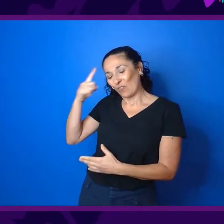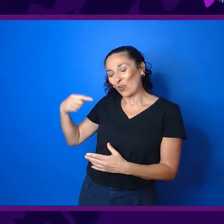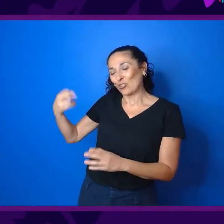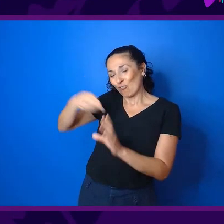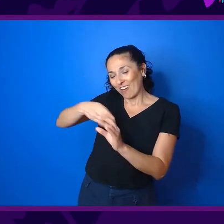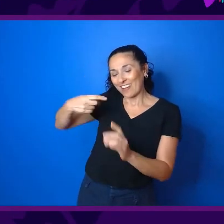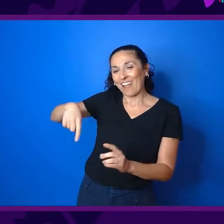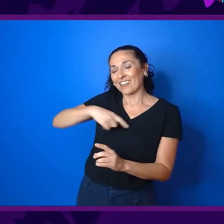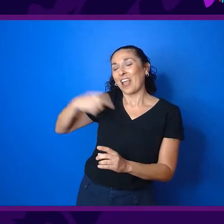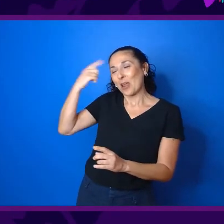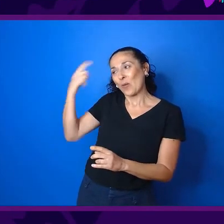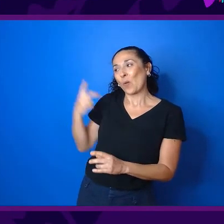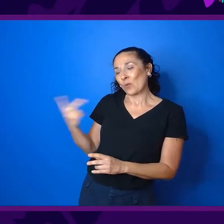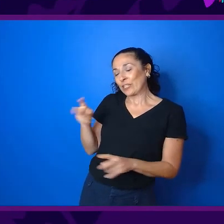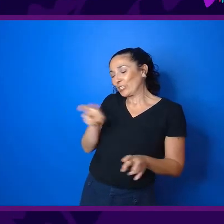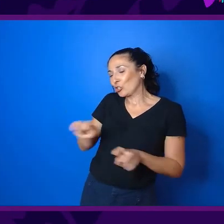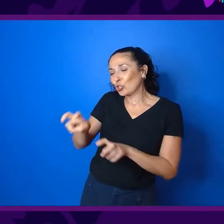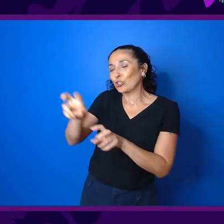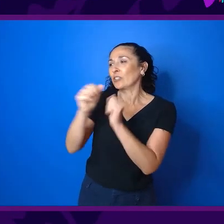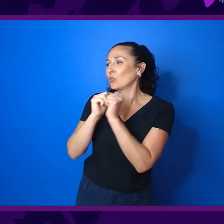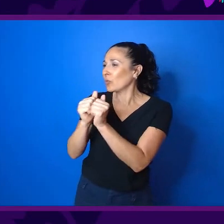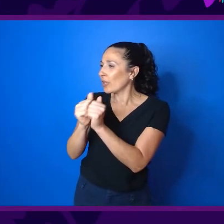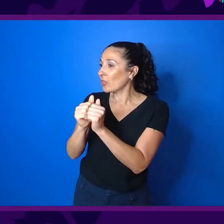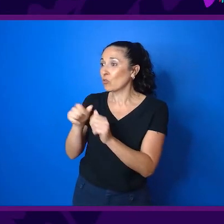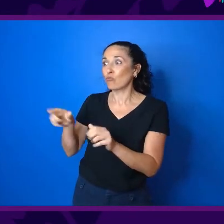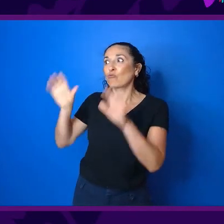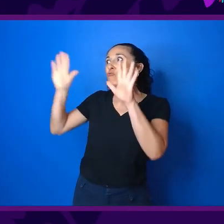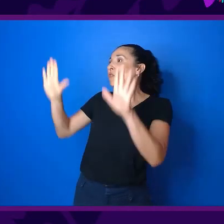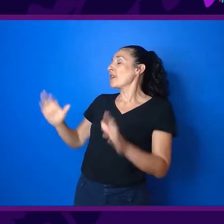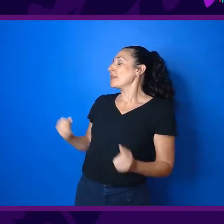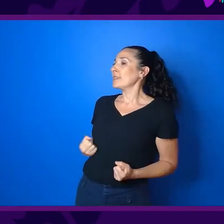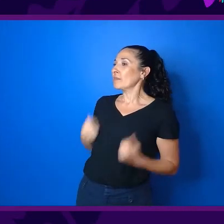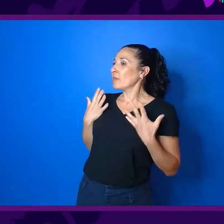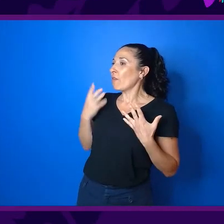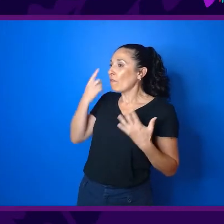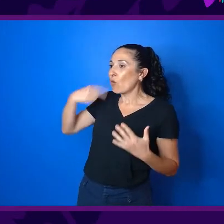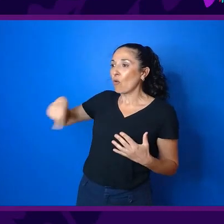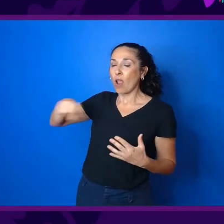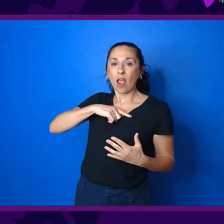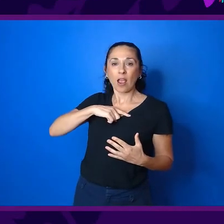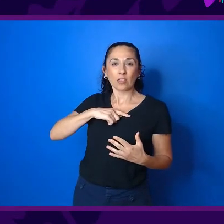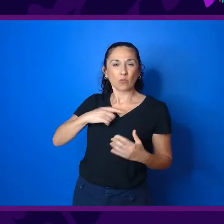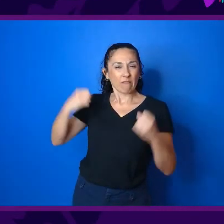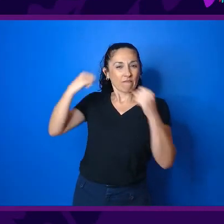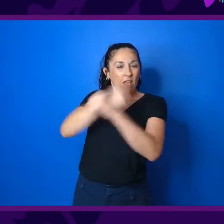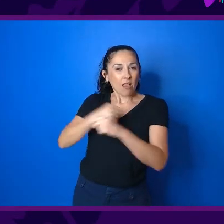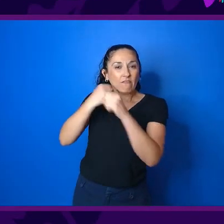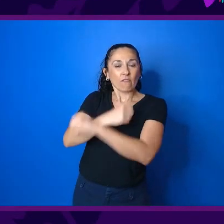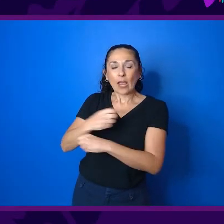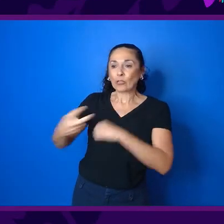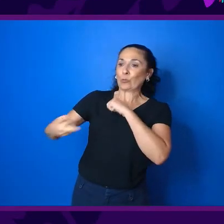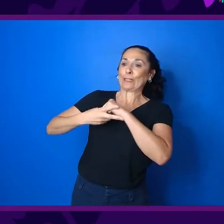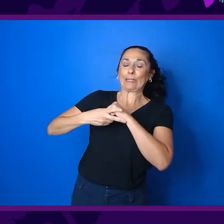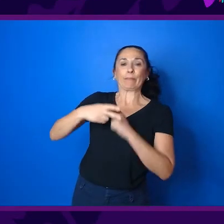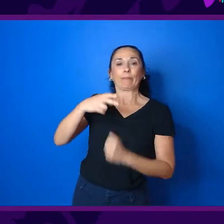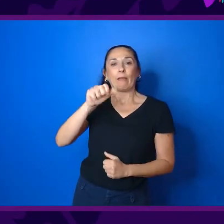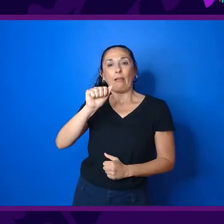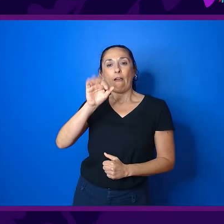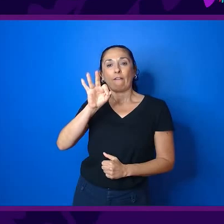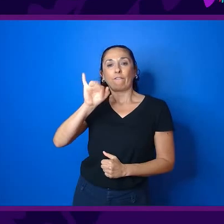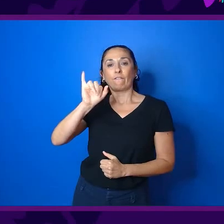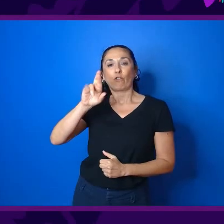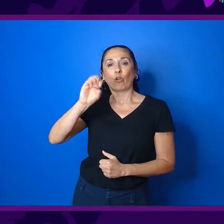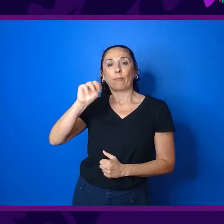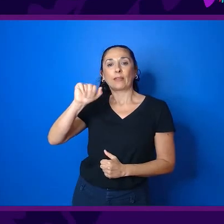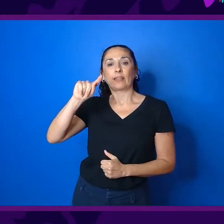same journey, and you were such a great inspiration to us when we were fighting to keep affirmative action before they took it away from us on the